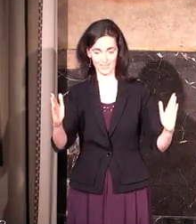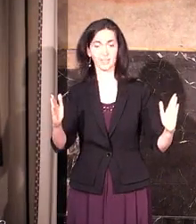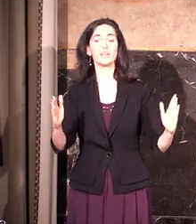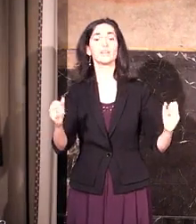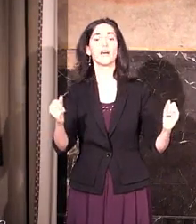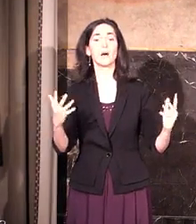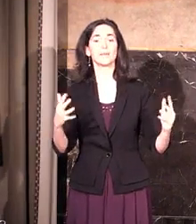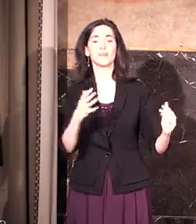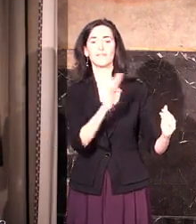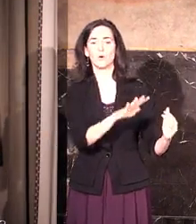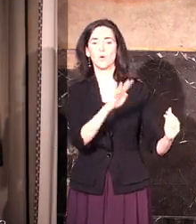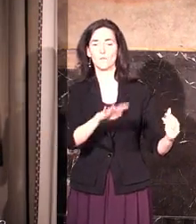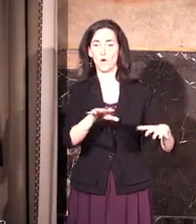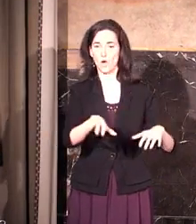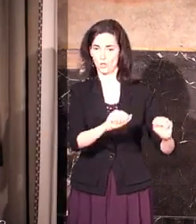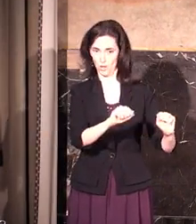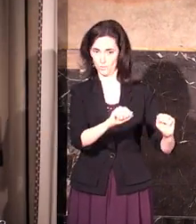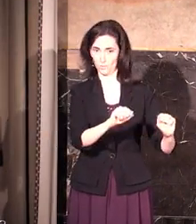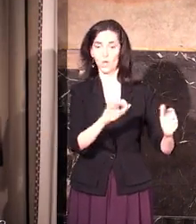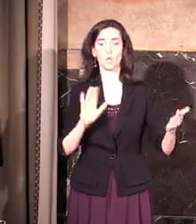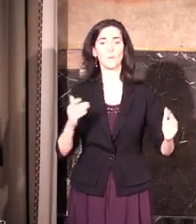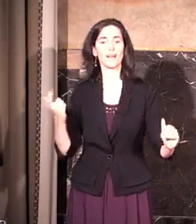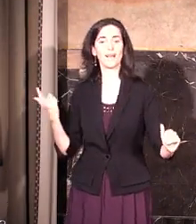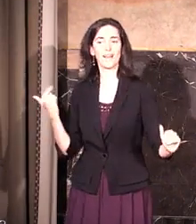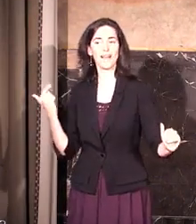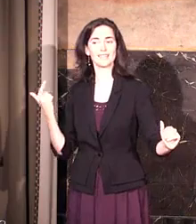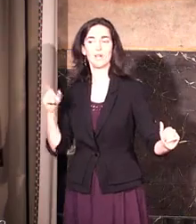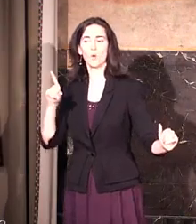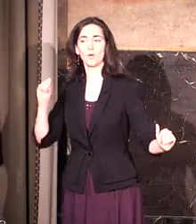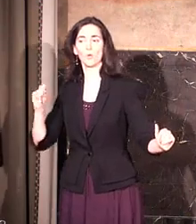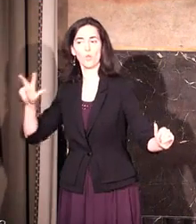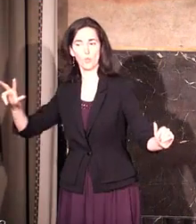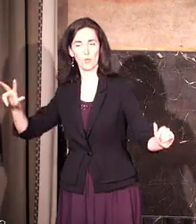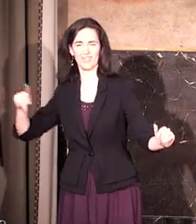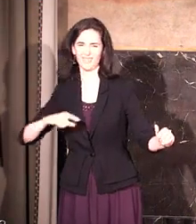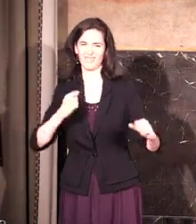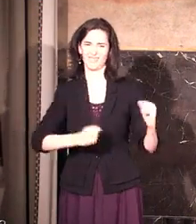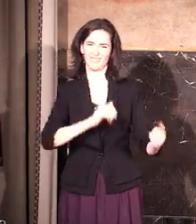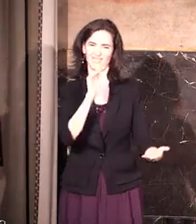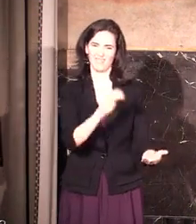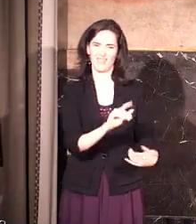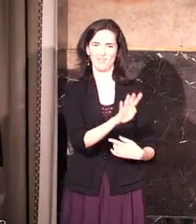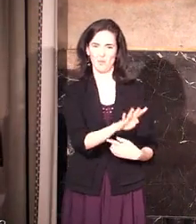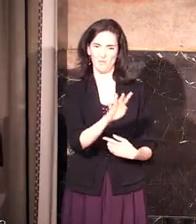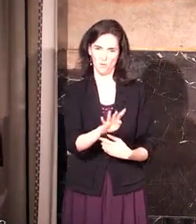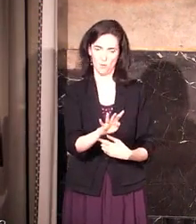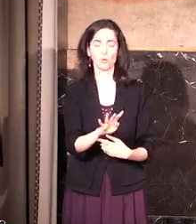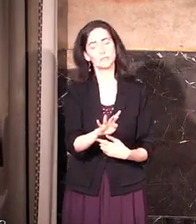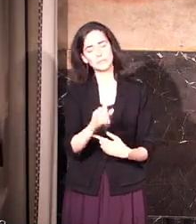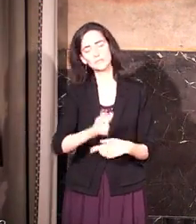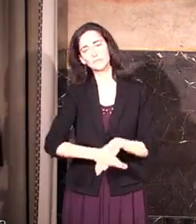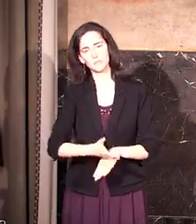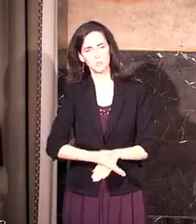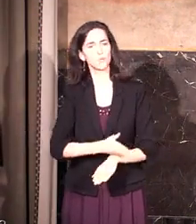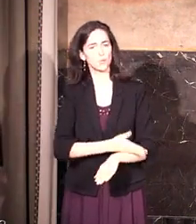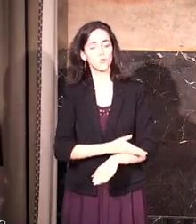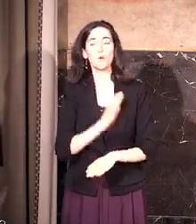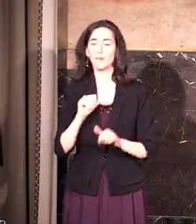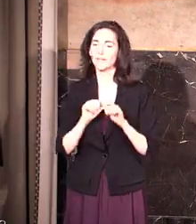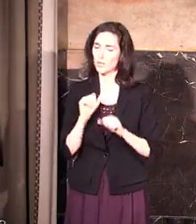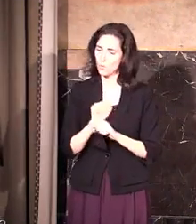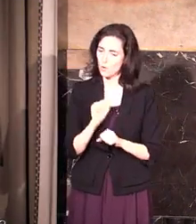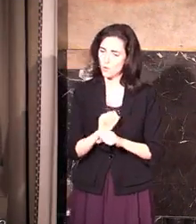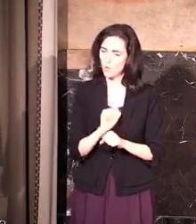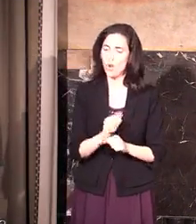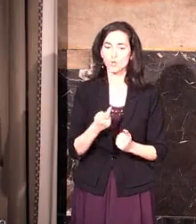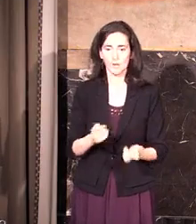adoptions. In the same period last year, there were 103. So we're going to continue to work to try to accelerate that